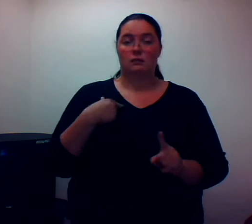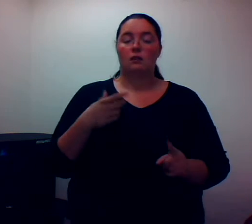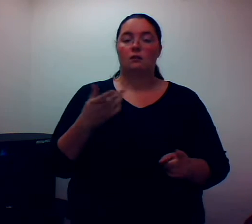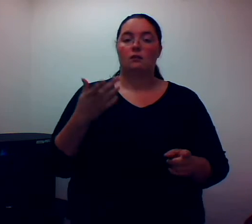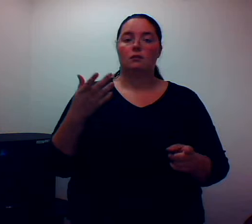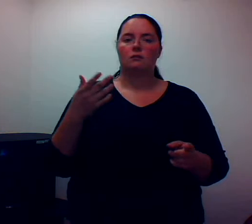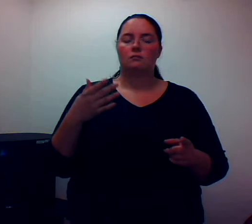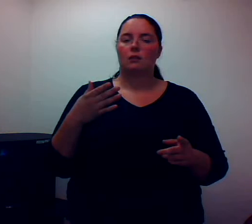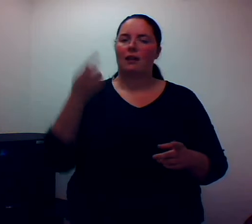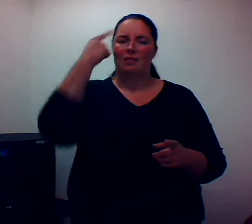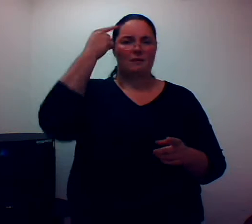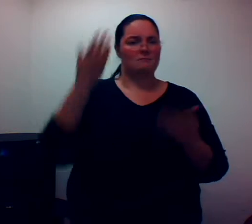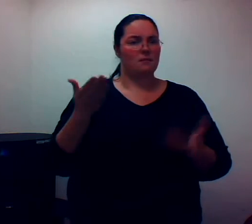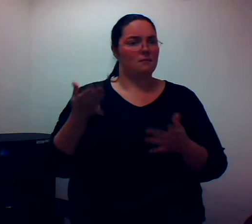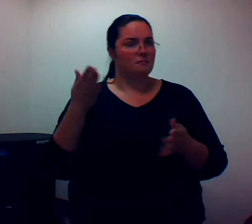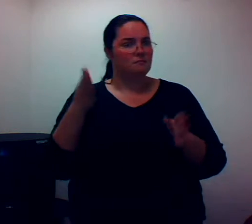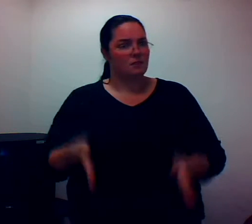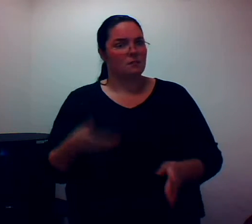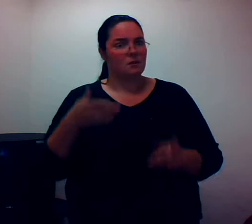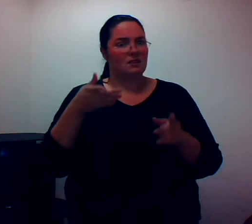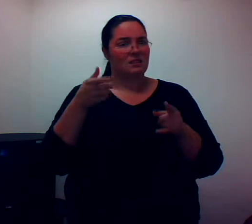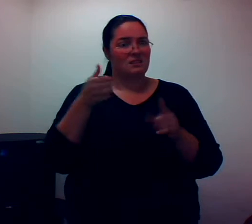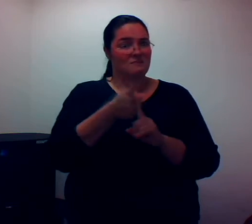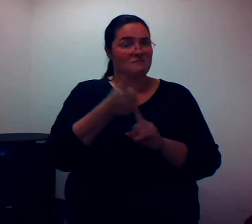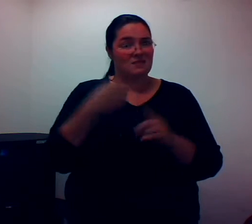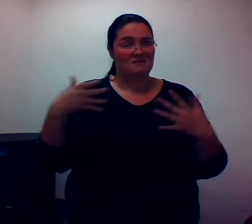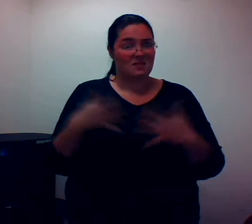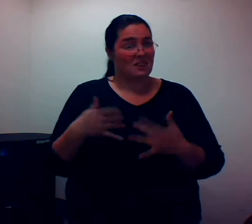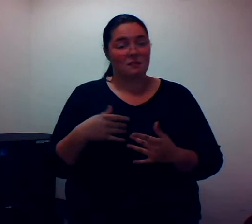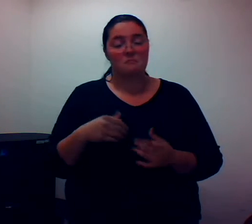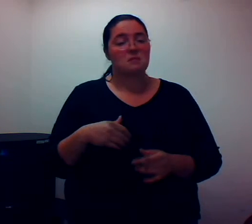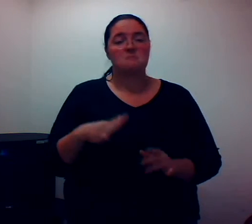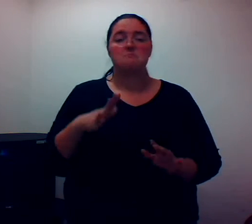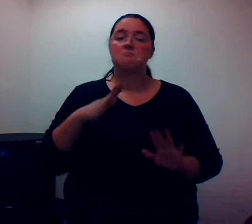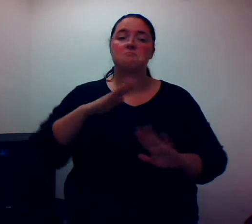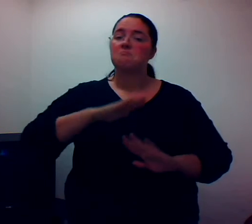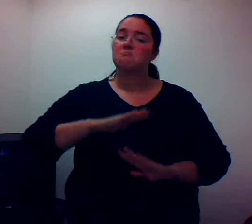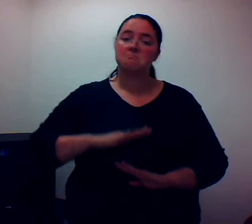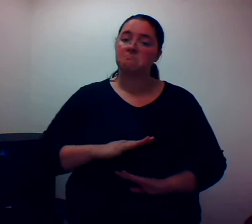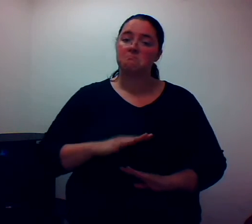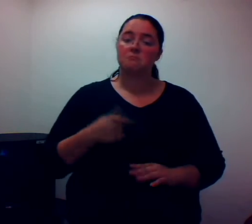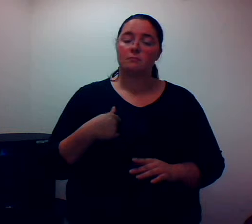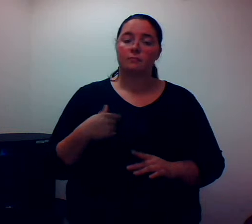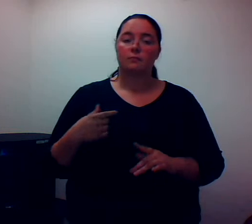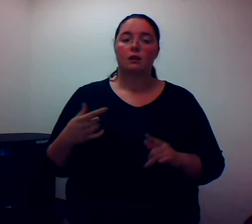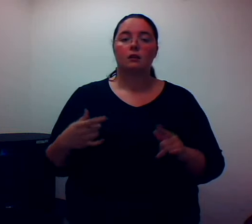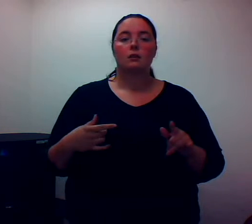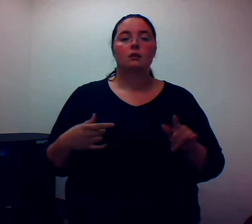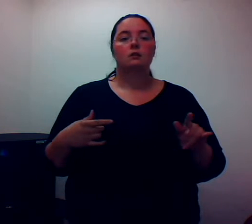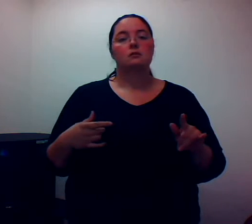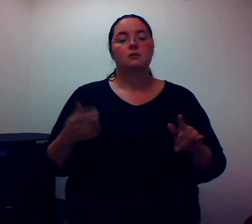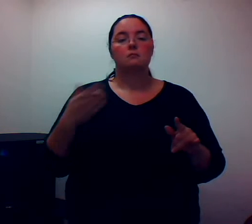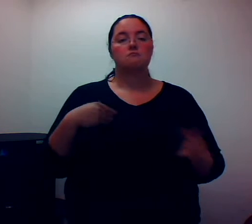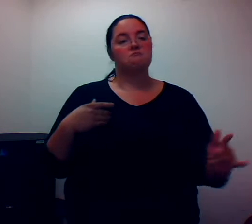landing in a cargo airport in Anchorage, which indicated that it was pretty serious, although none of us really knew it at the time. But as we were